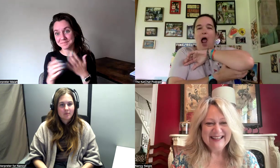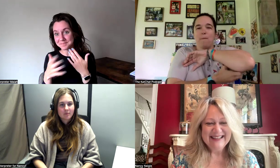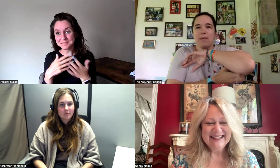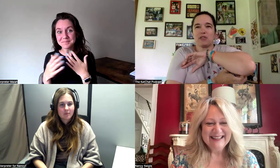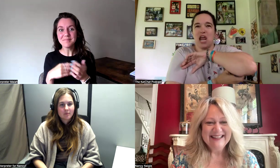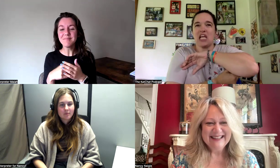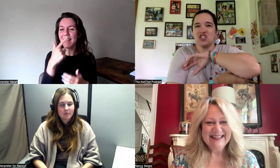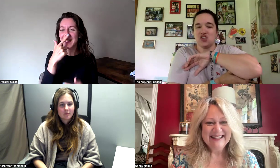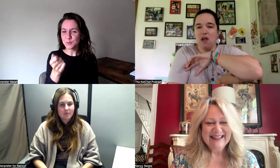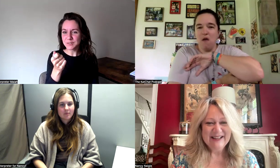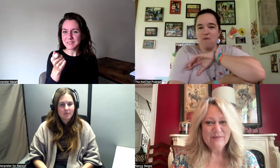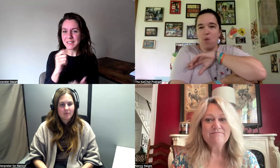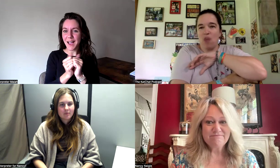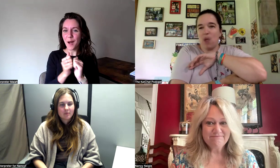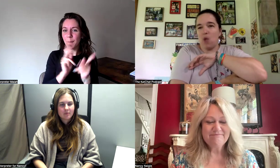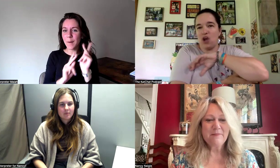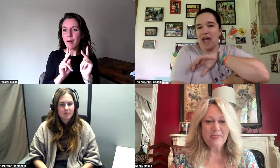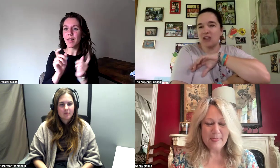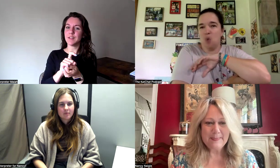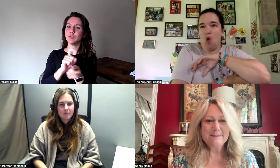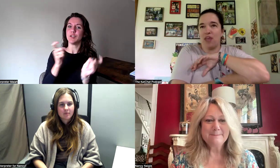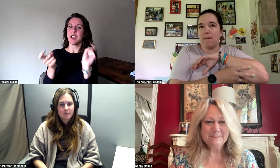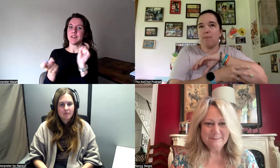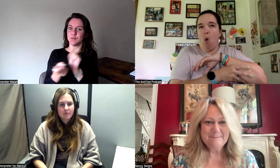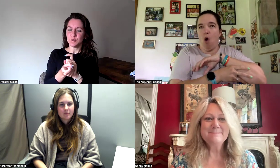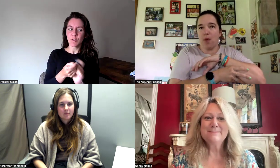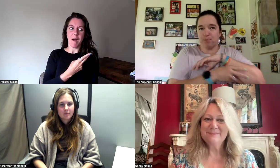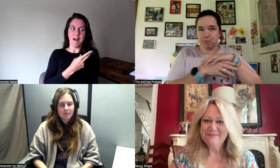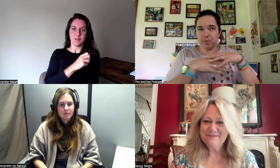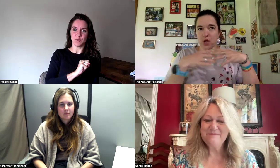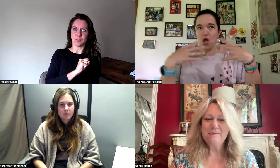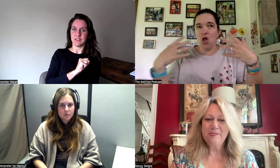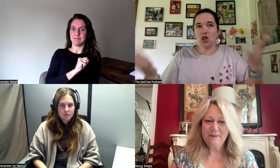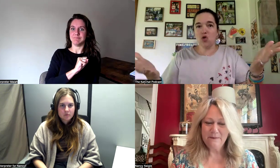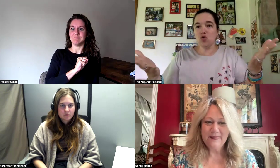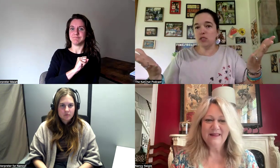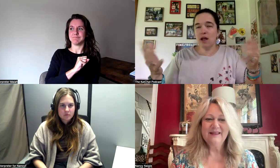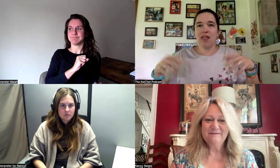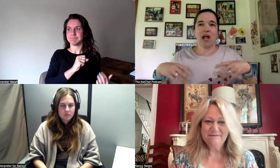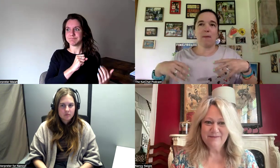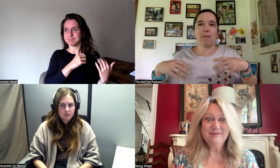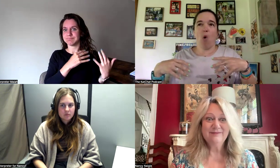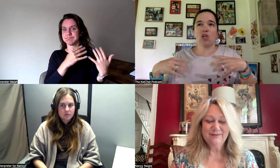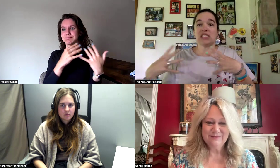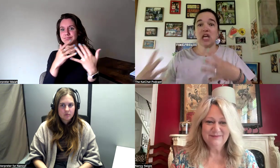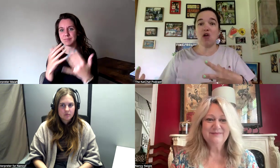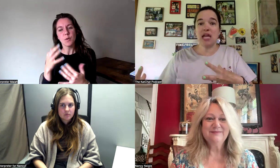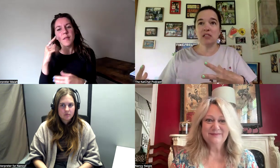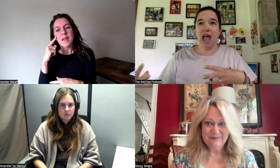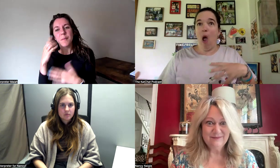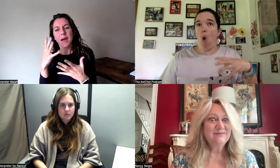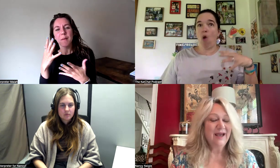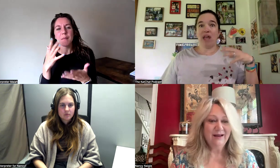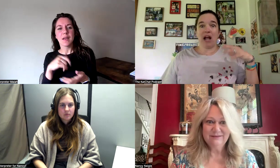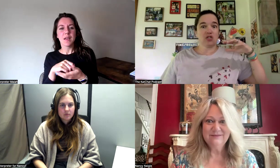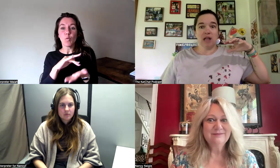interesting how people change from when they were in high school. They could be more loose. They could be more